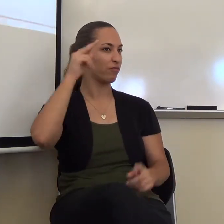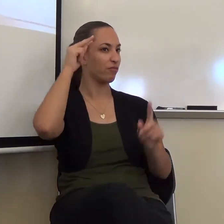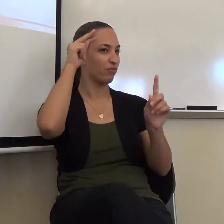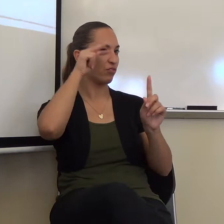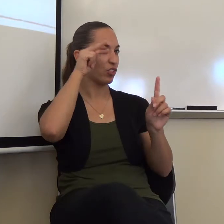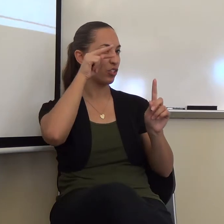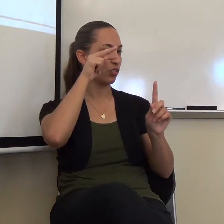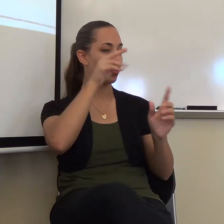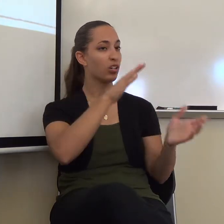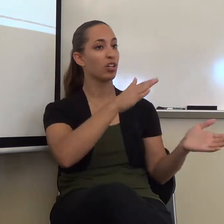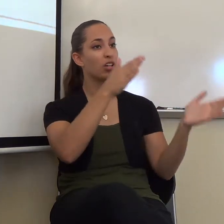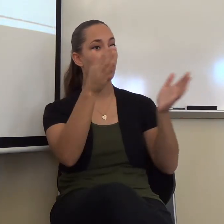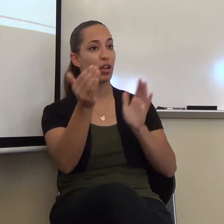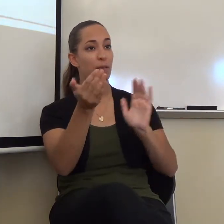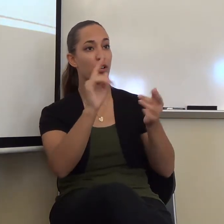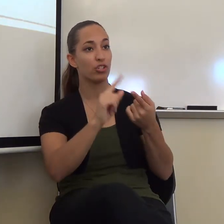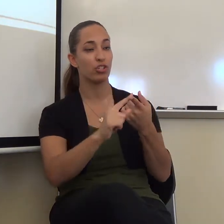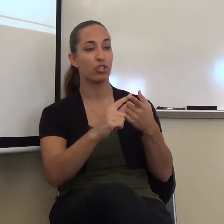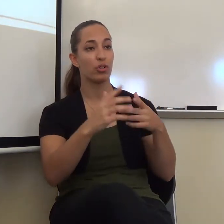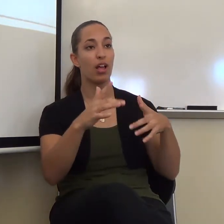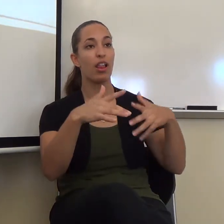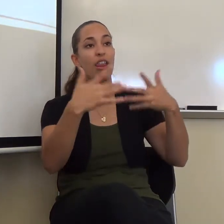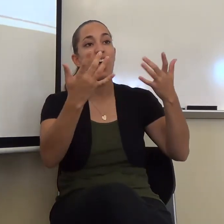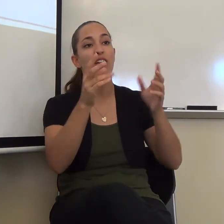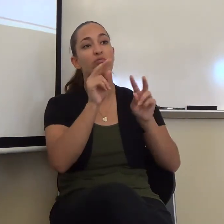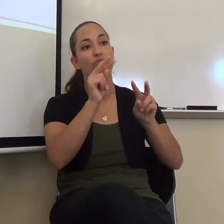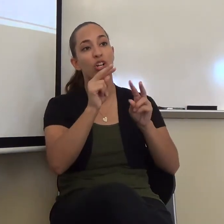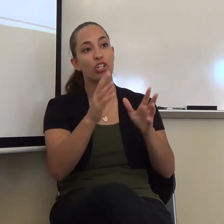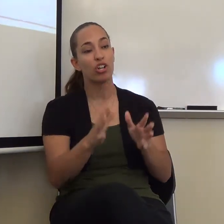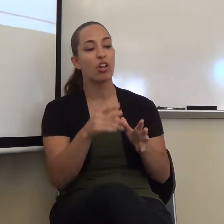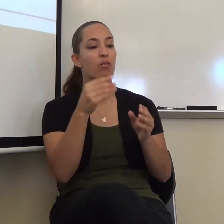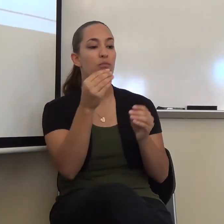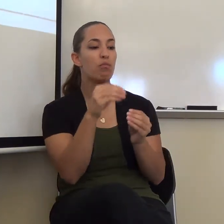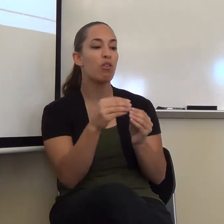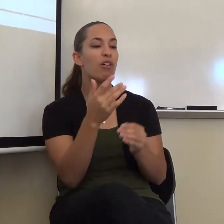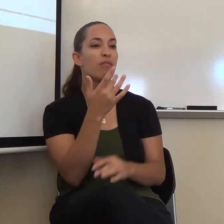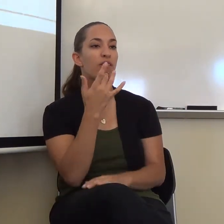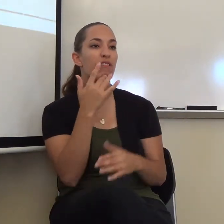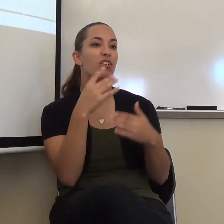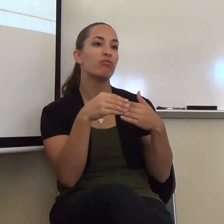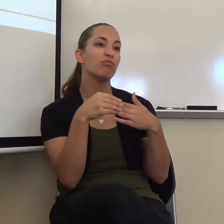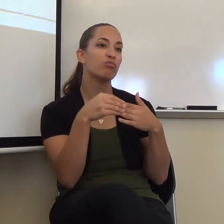They're also more in favor of reform, they're less likely to favor maximum security prisons.